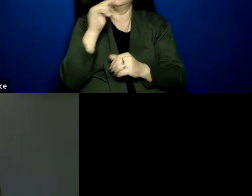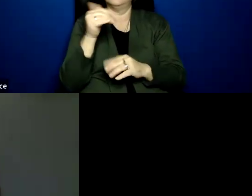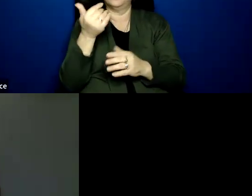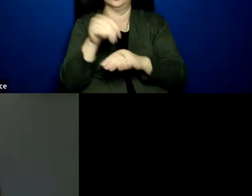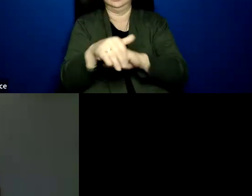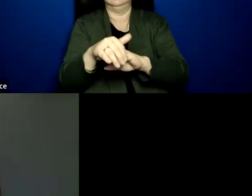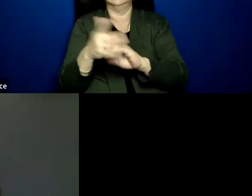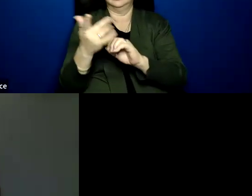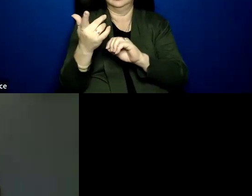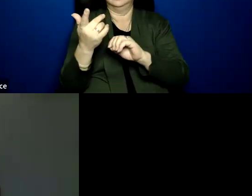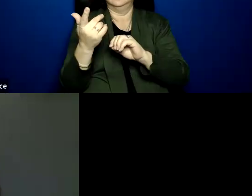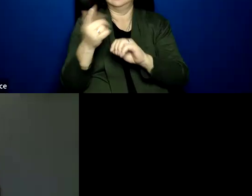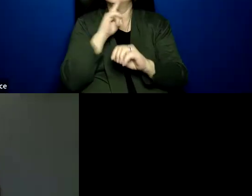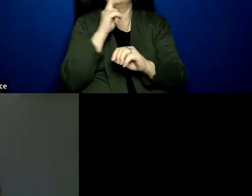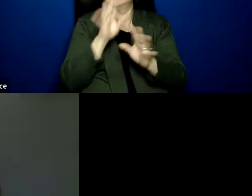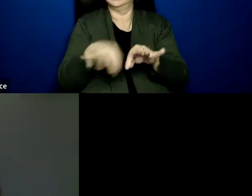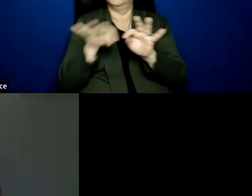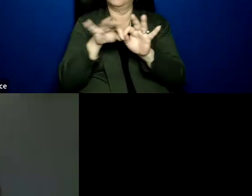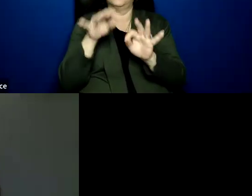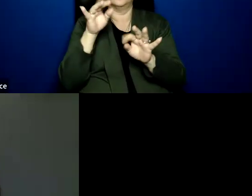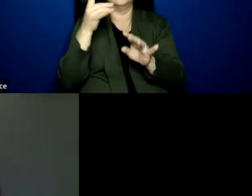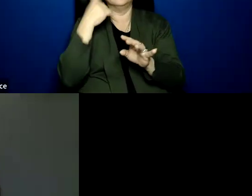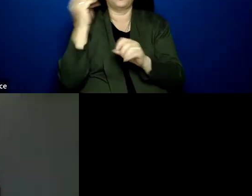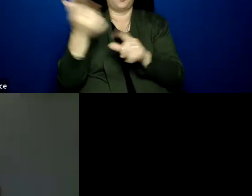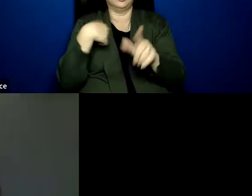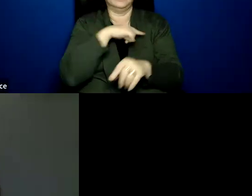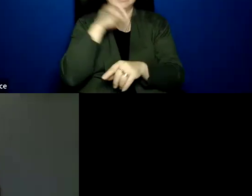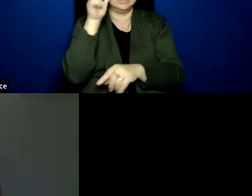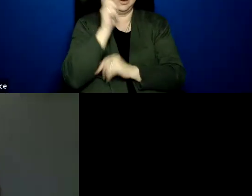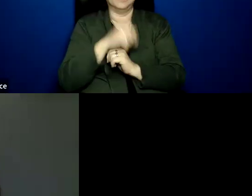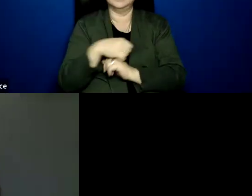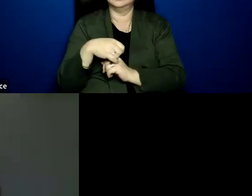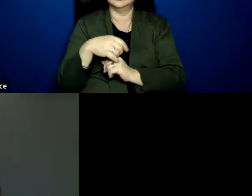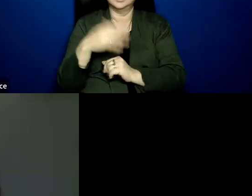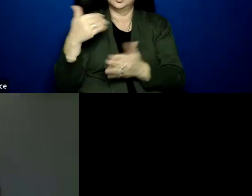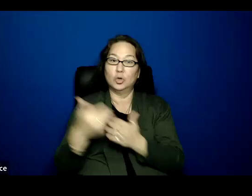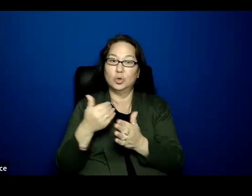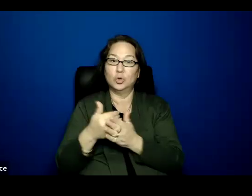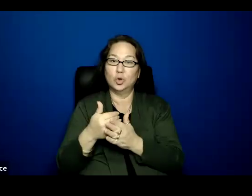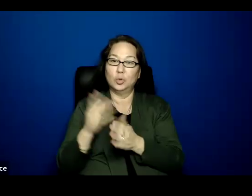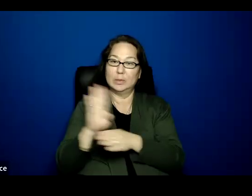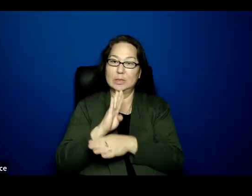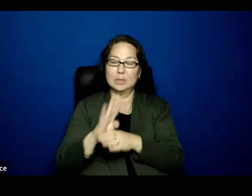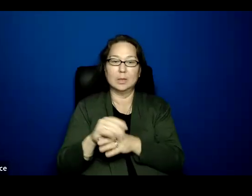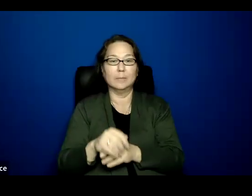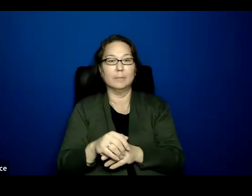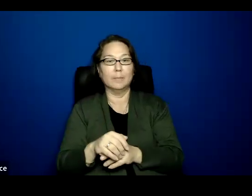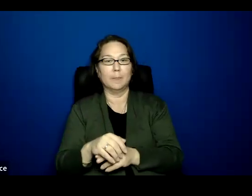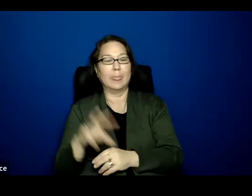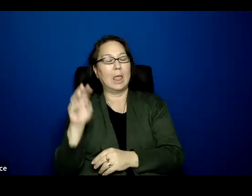to hear. I'll now ask if there's any new business. There's two things in preparation